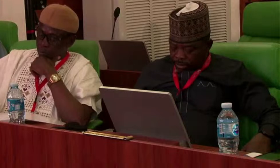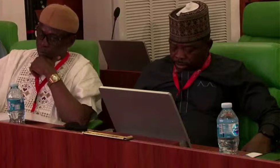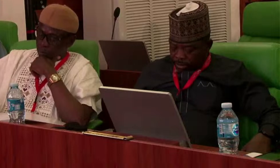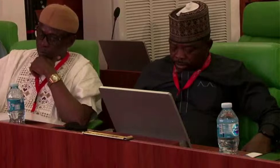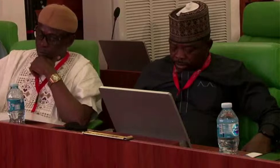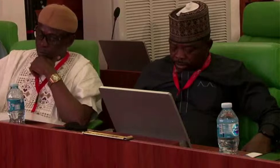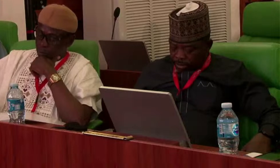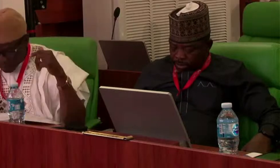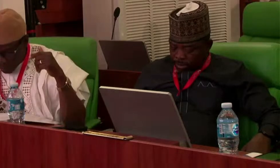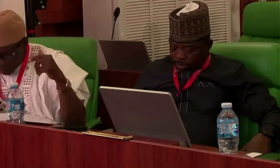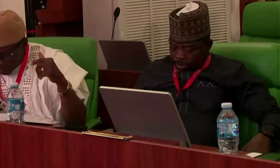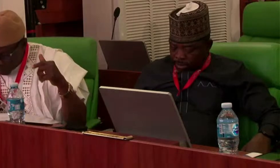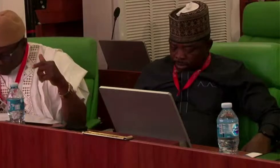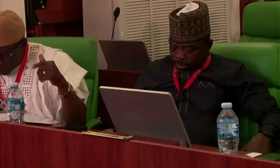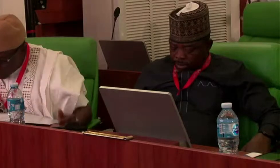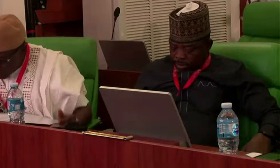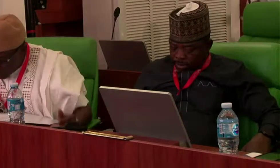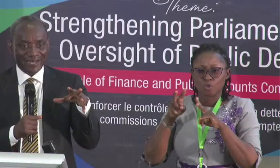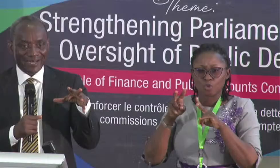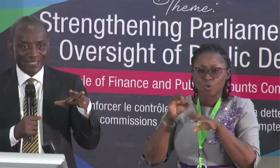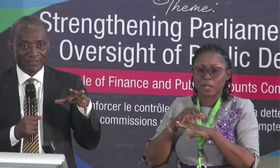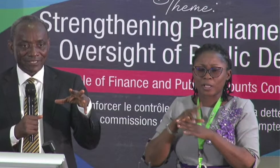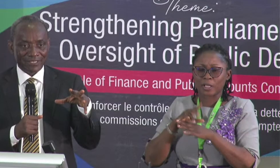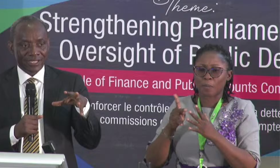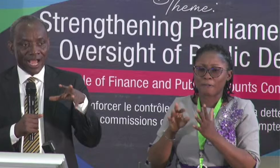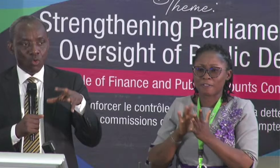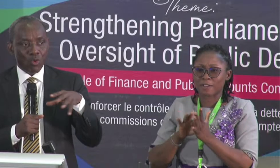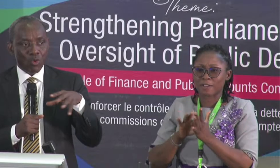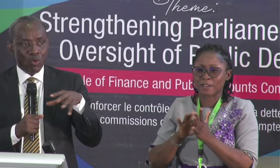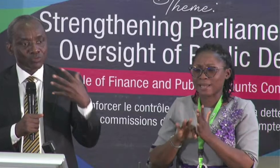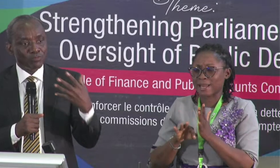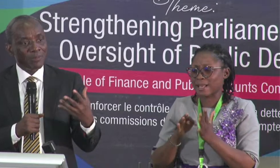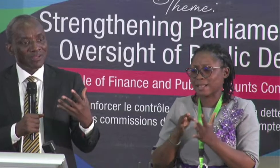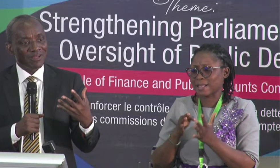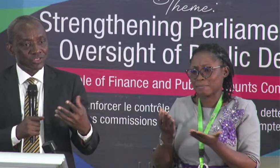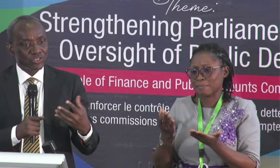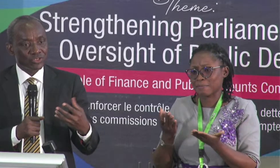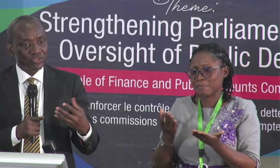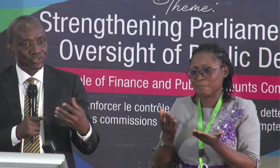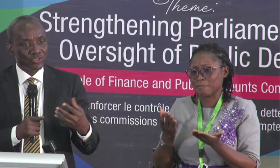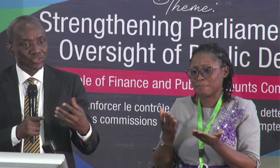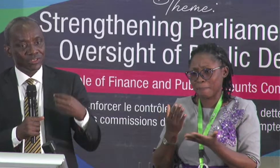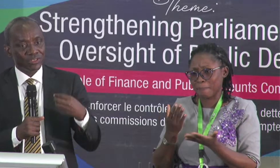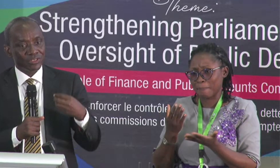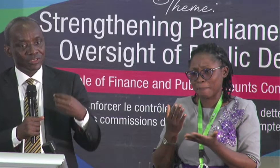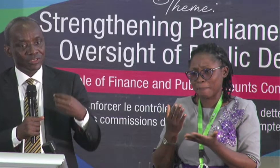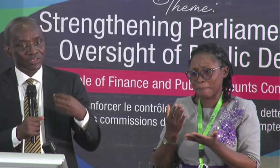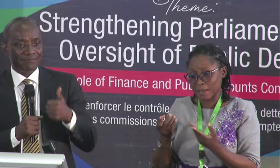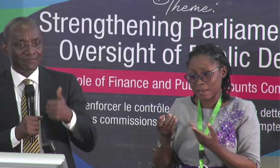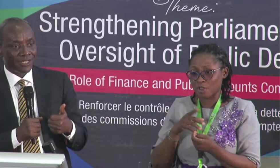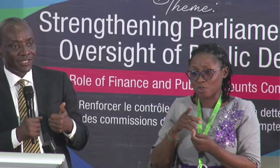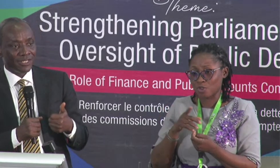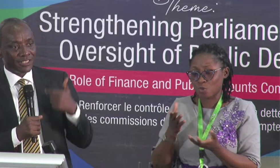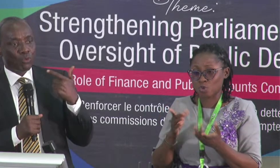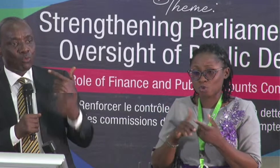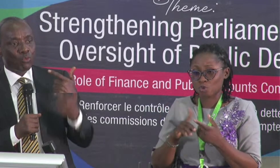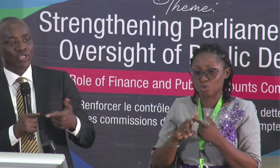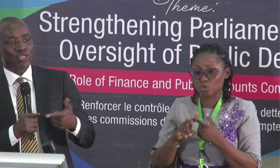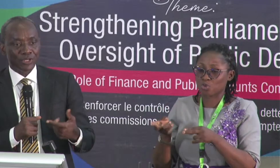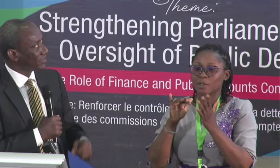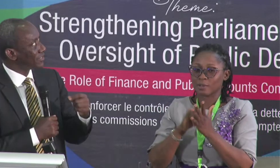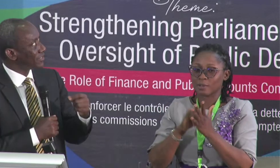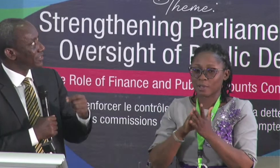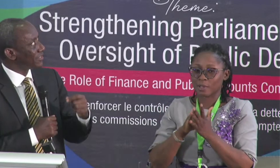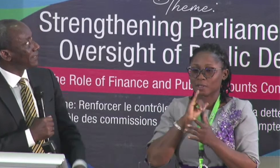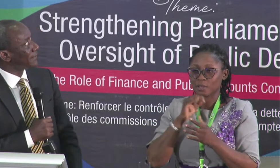of development. So when we look at public finance management and want to use public finance to catalyze development, the question there will now